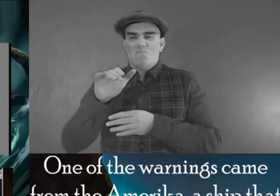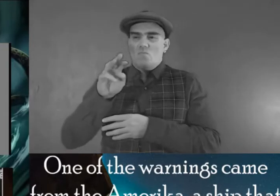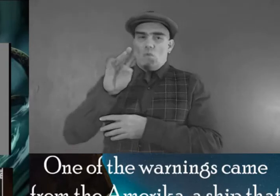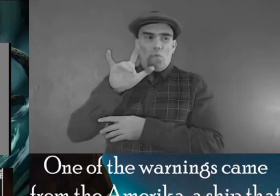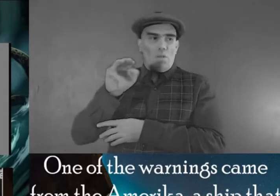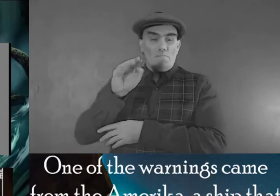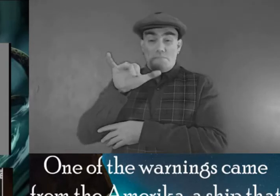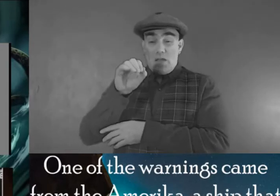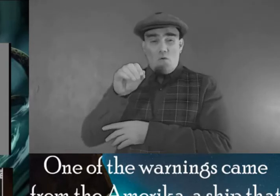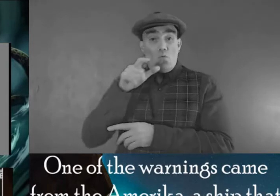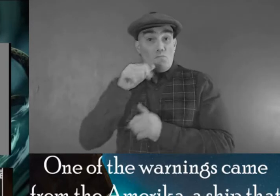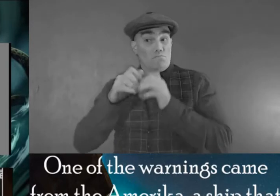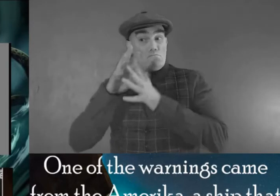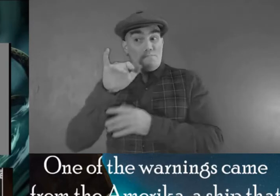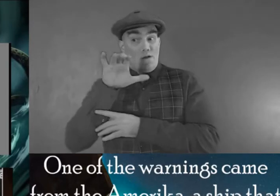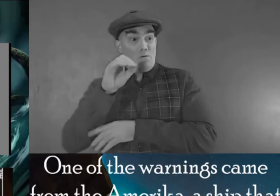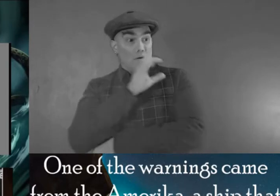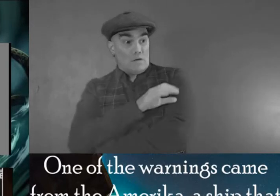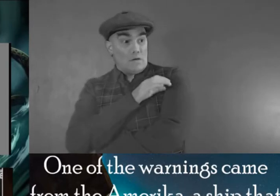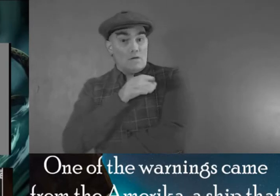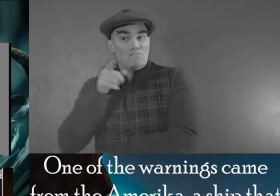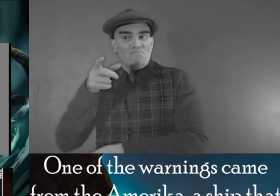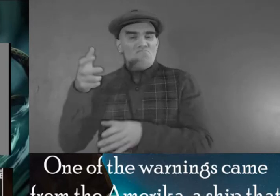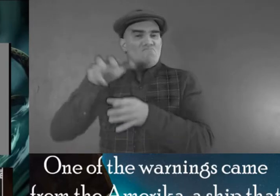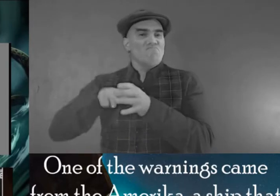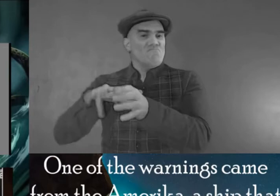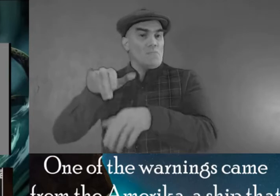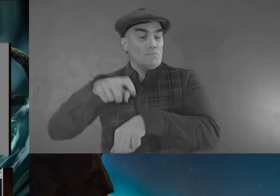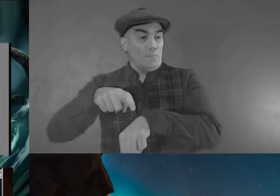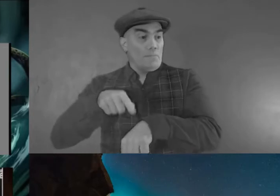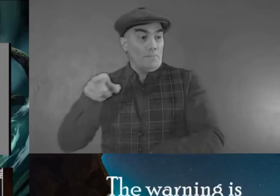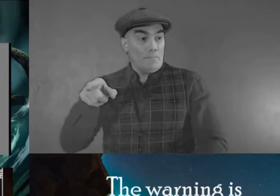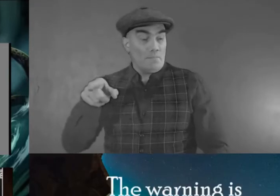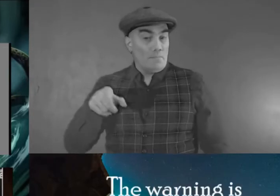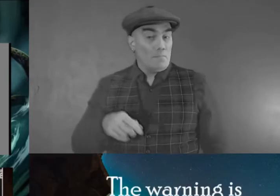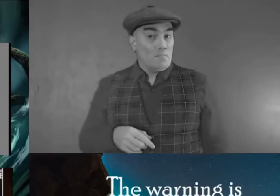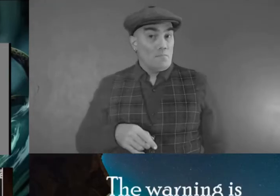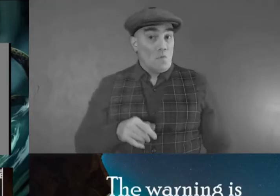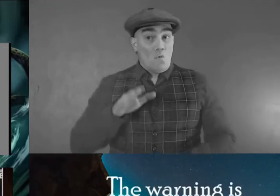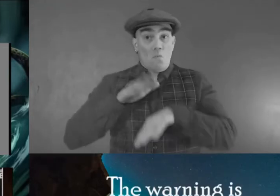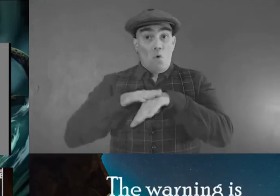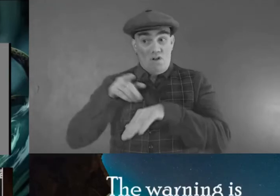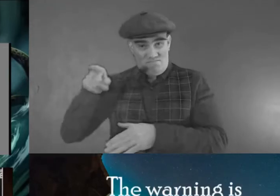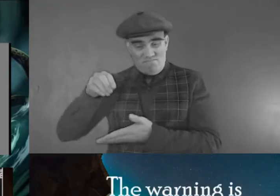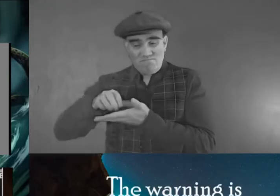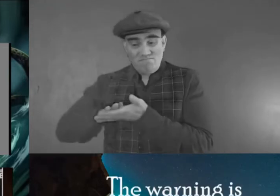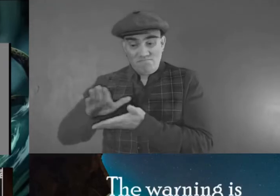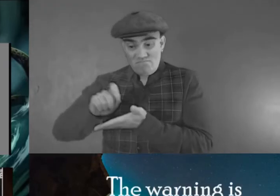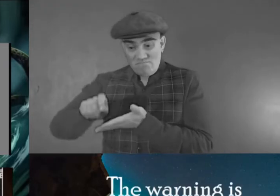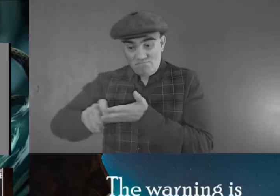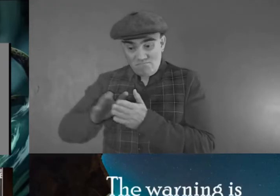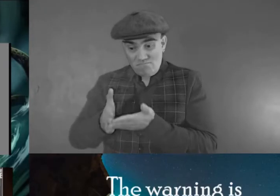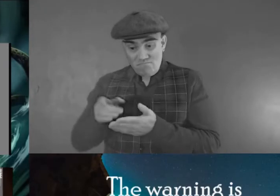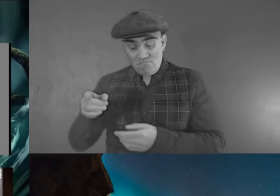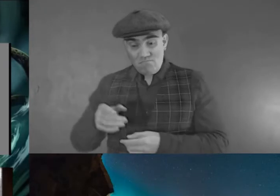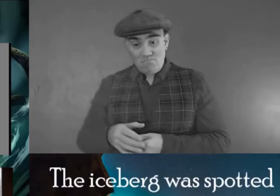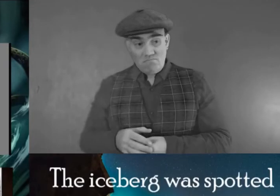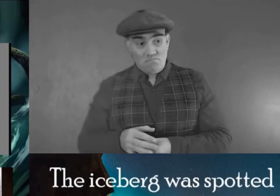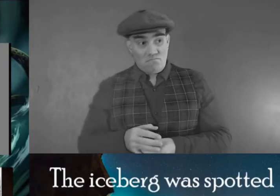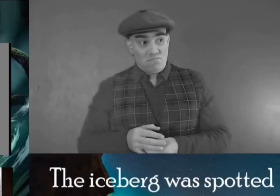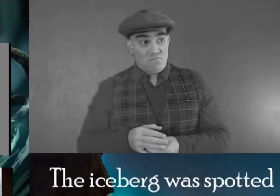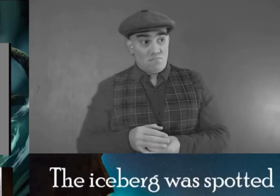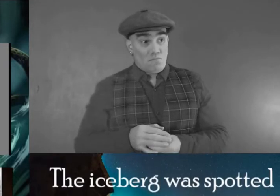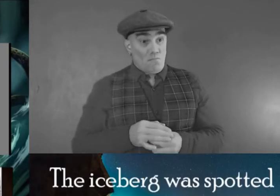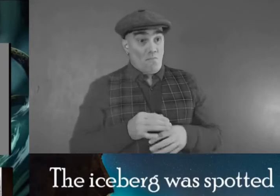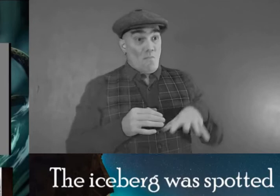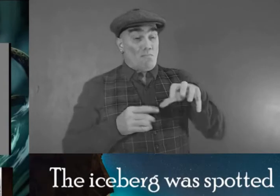Mayo, co-founder of the Mayo Clinic, was voyaging on at the time. The warning is documented in his diary. The